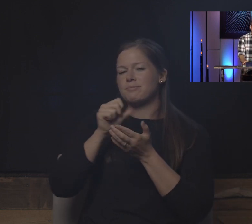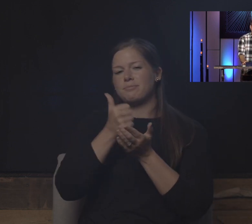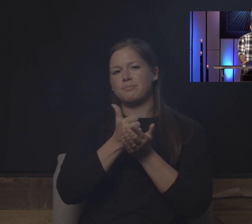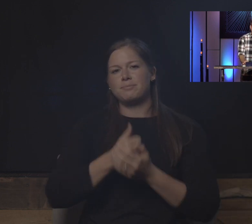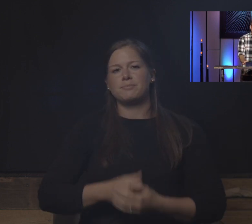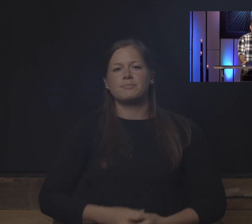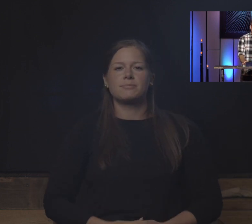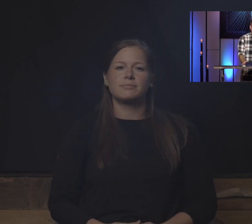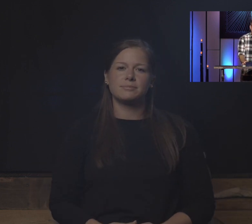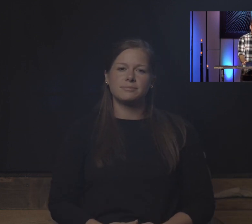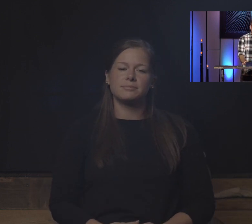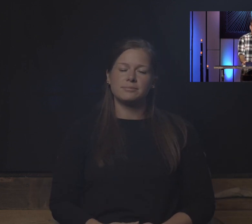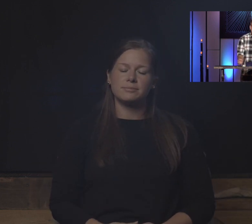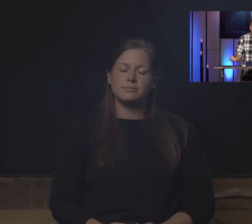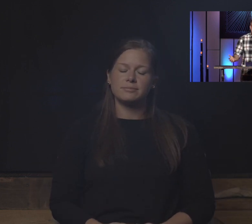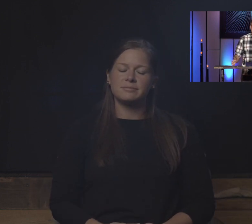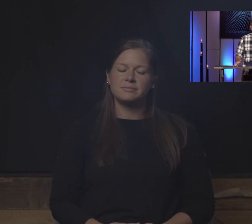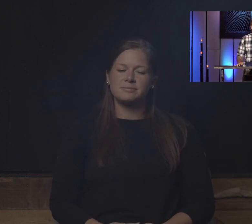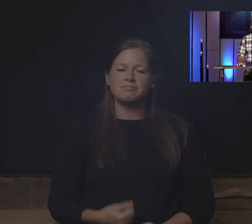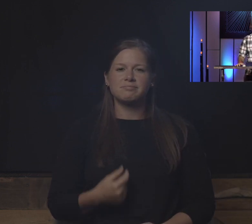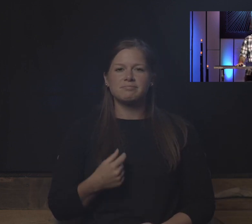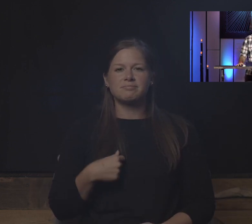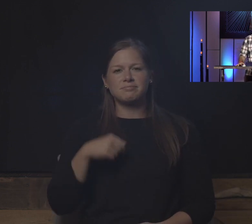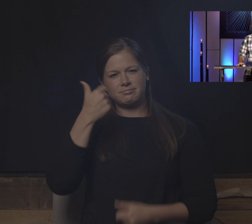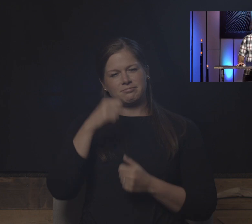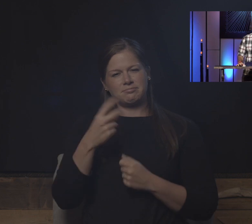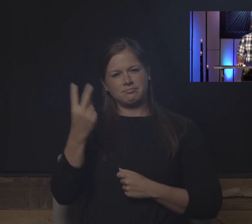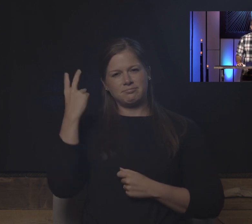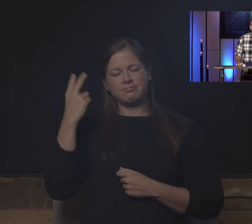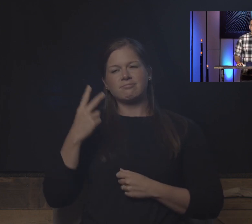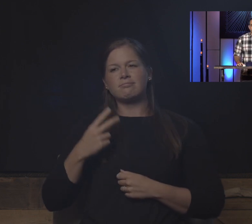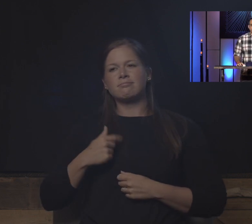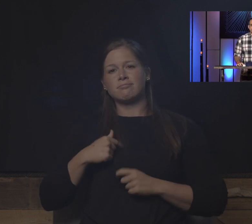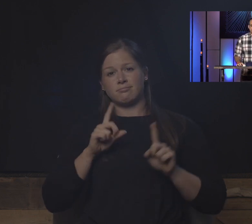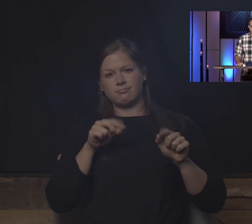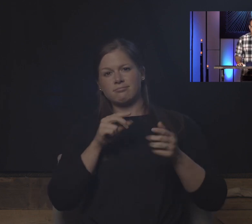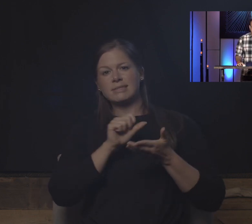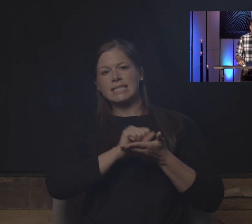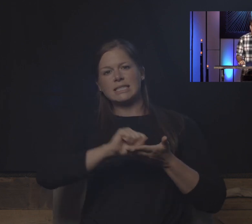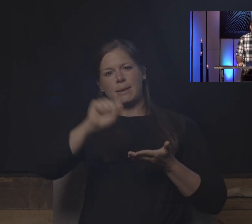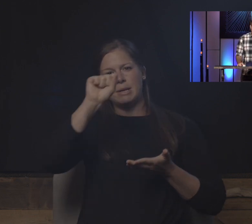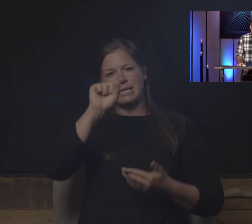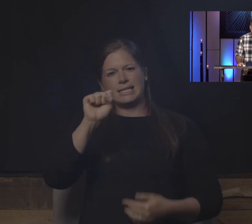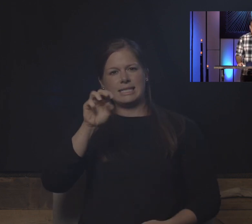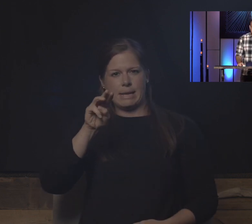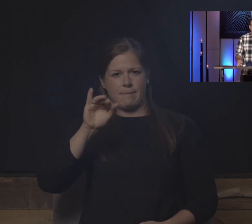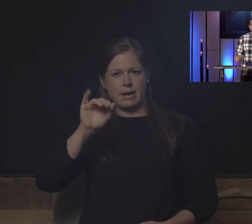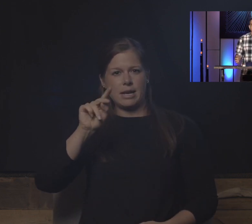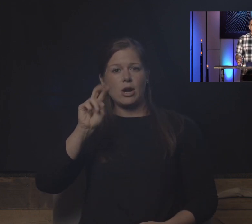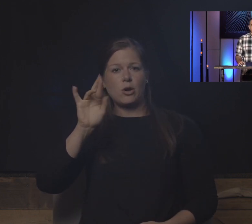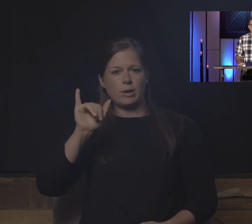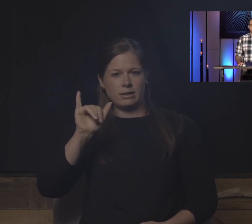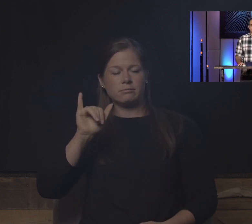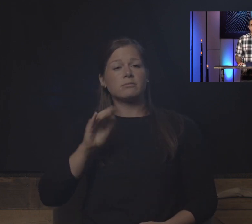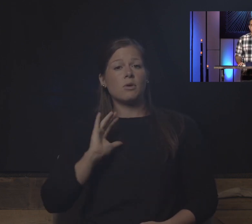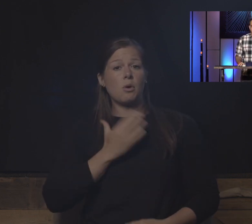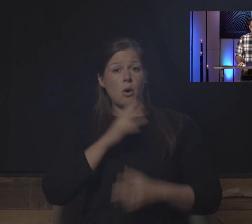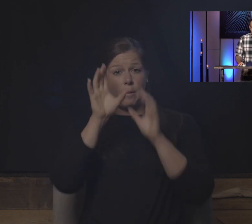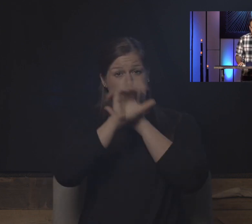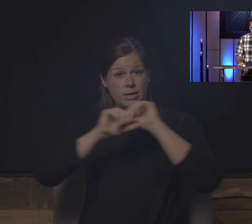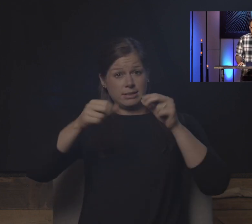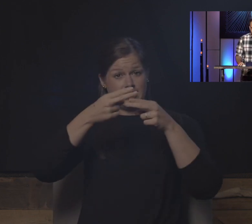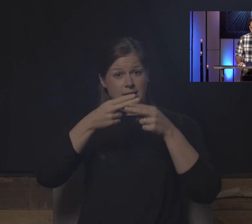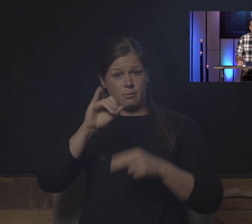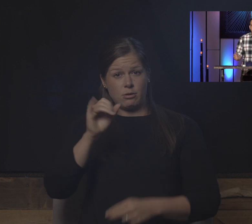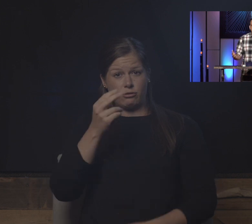amen. One day in seminary, we got word from our president, John MacArthur, that he was gonna be on Larry King